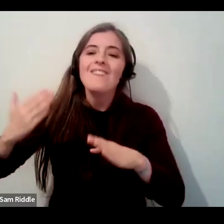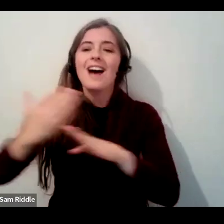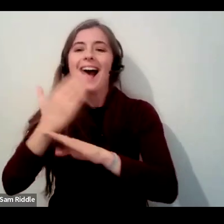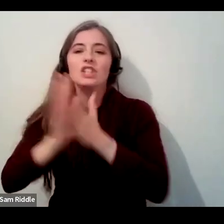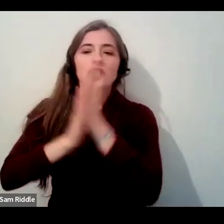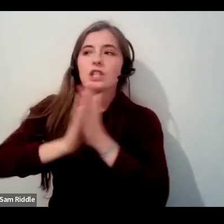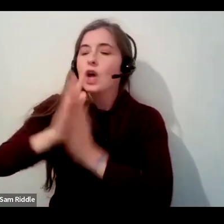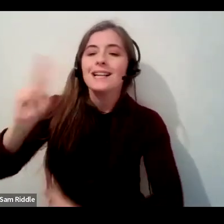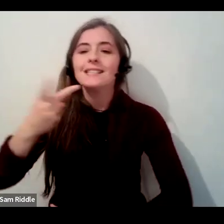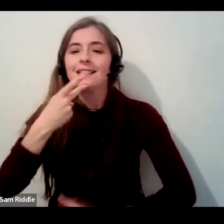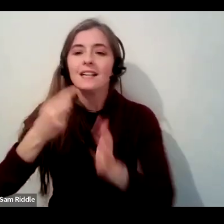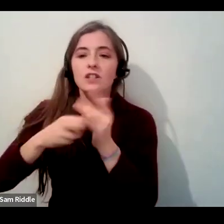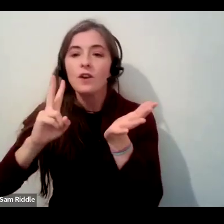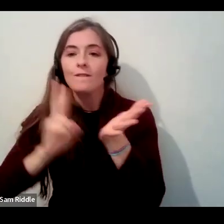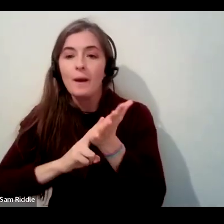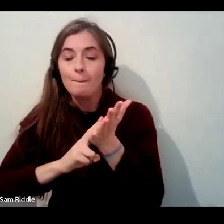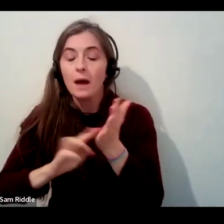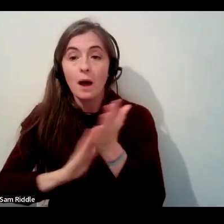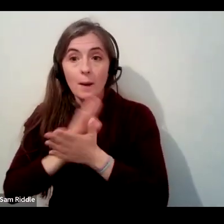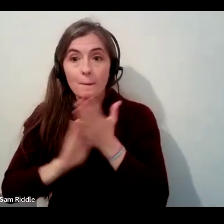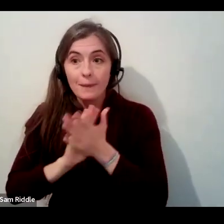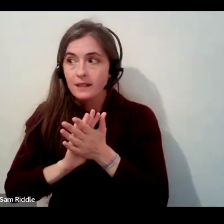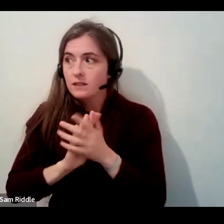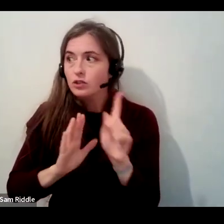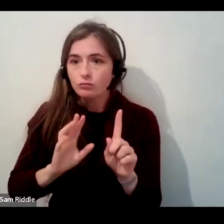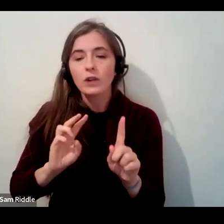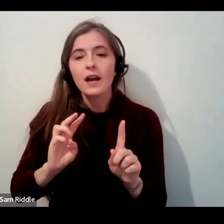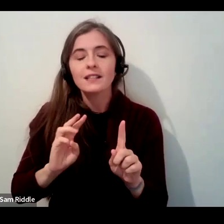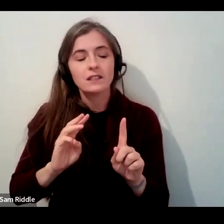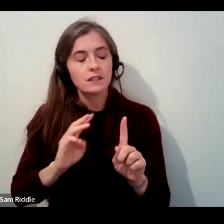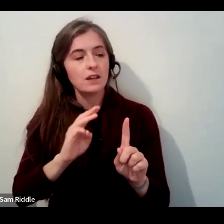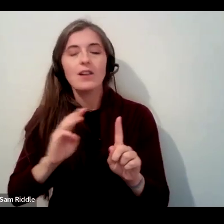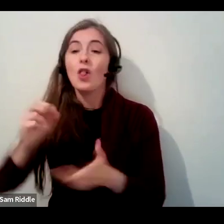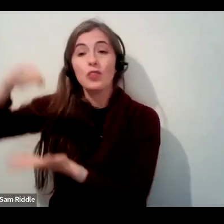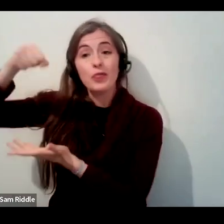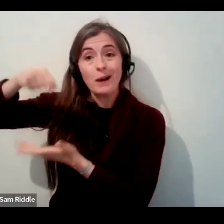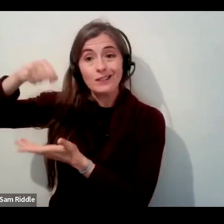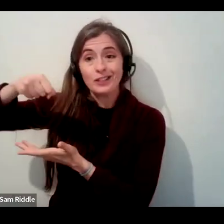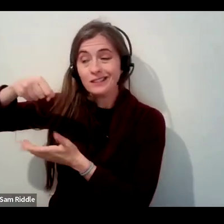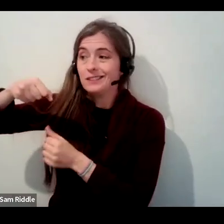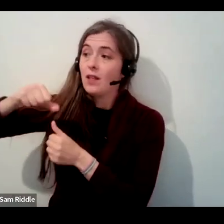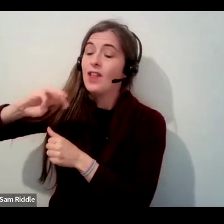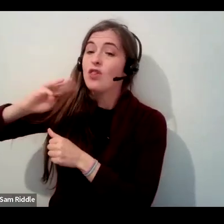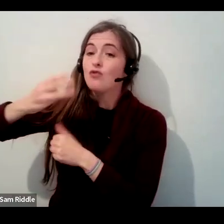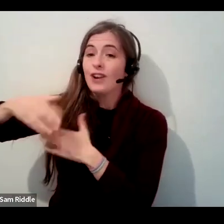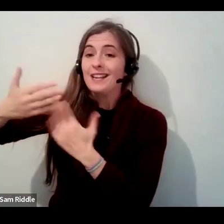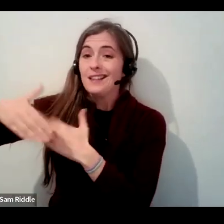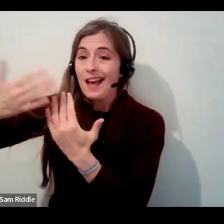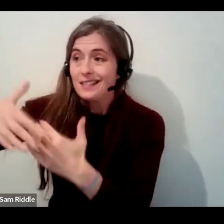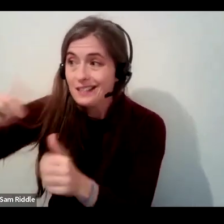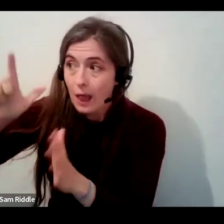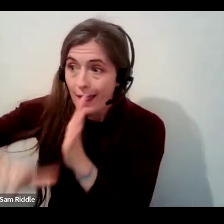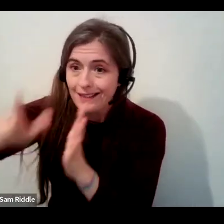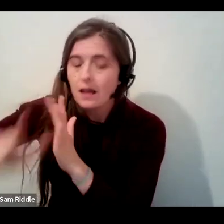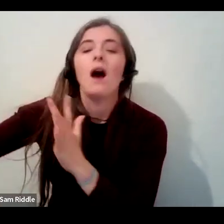November. So we'll have had 3 days to digest whatever is in the budget, you know, none of it's going to be good.